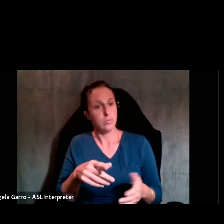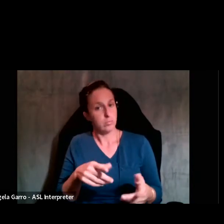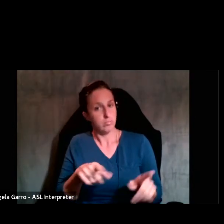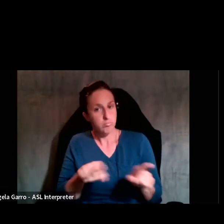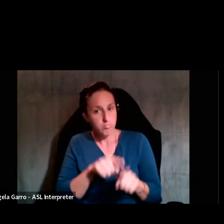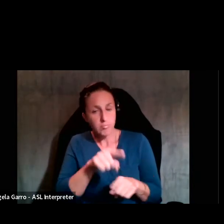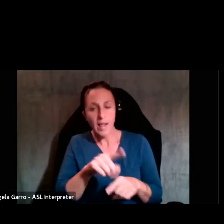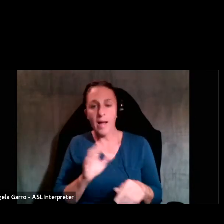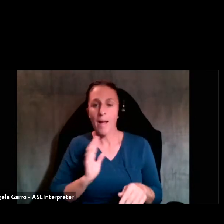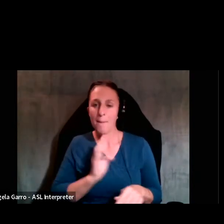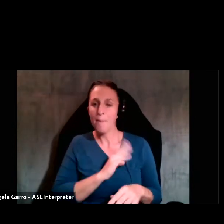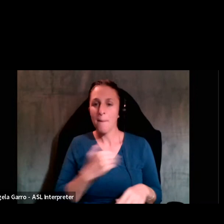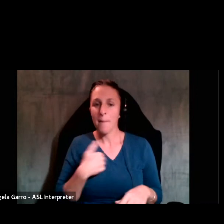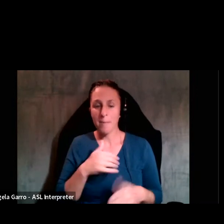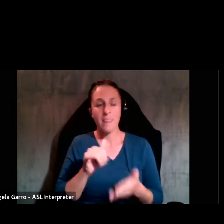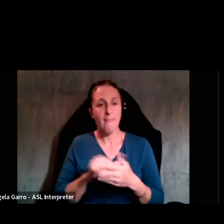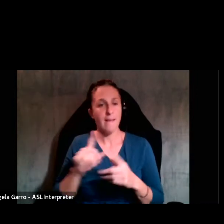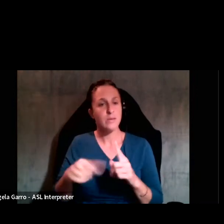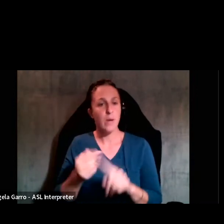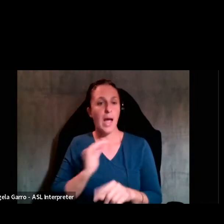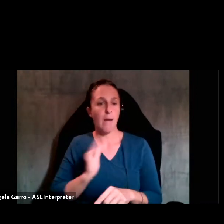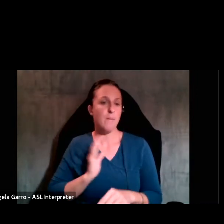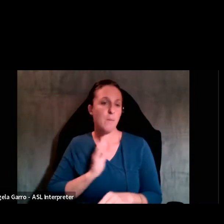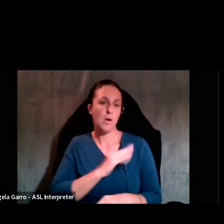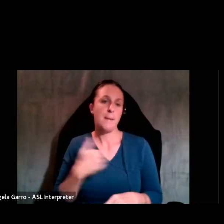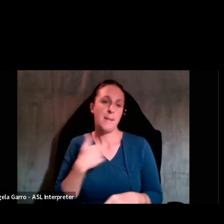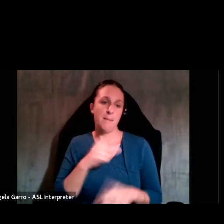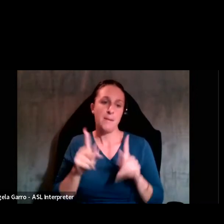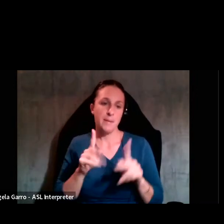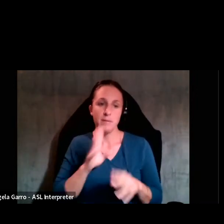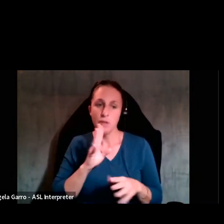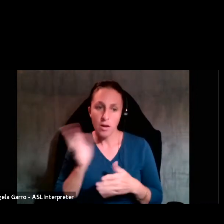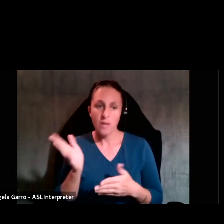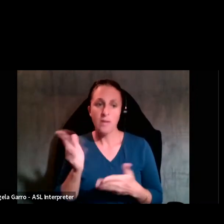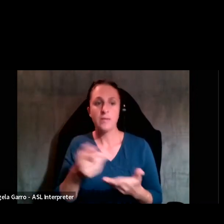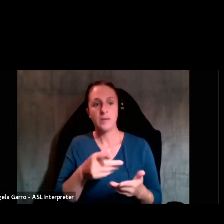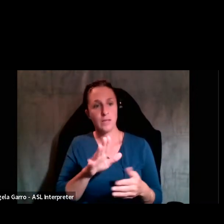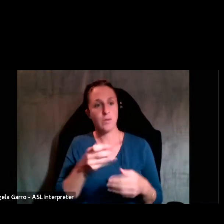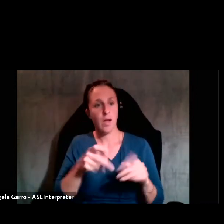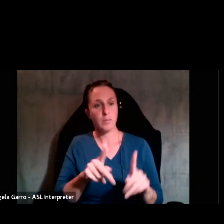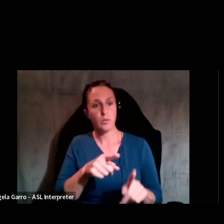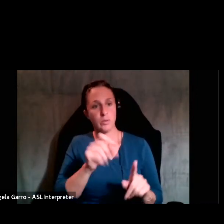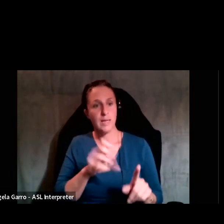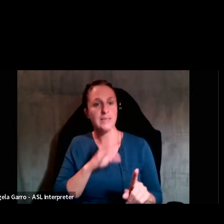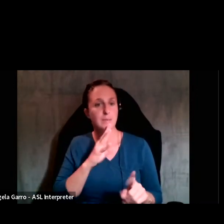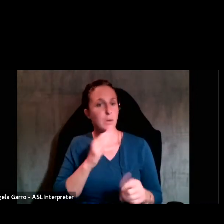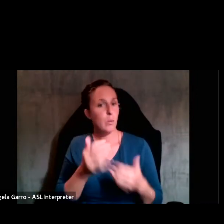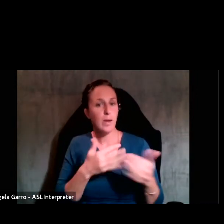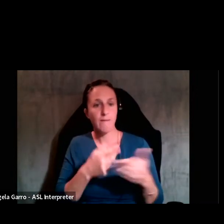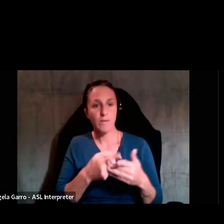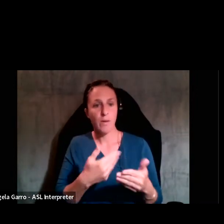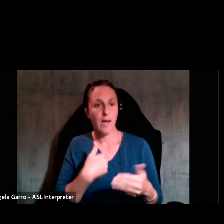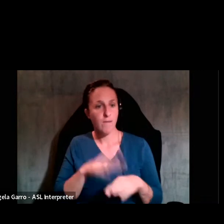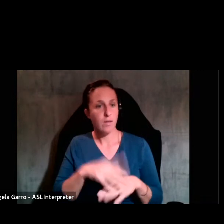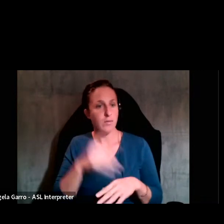And this is when our board member people talk. So this is an opportunity for you to speak whatever you have on your mind.